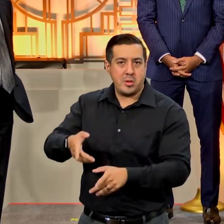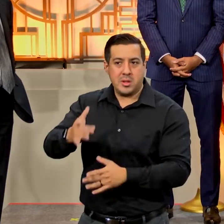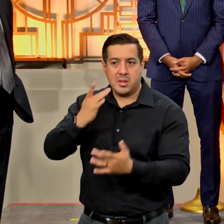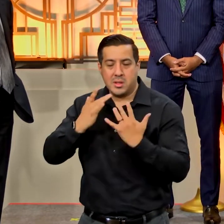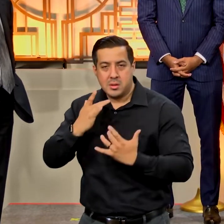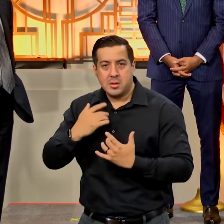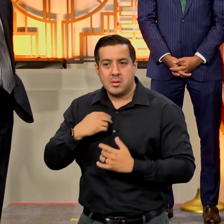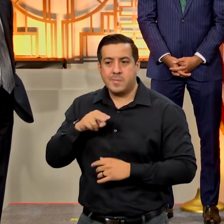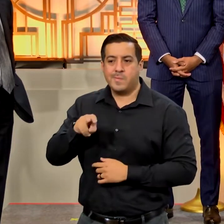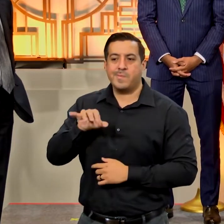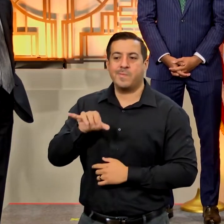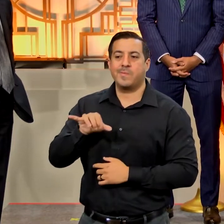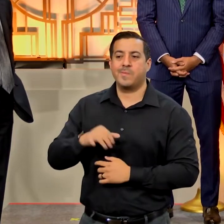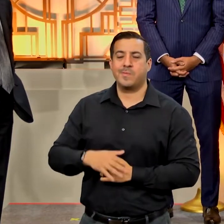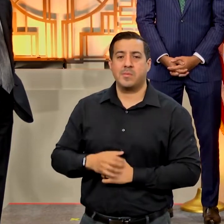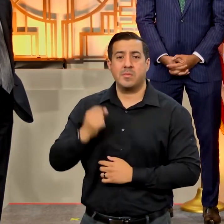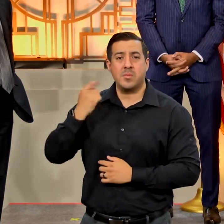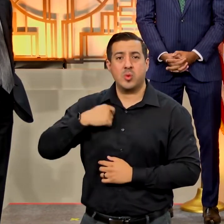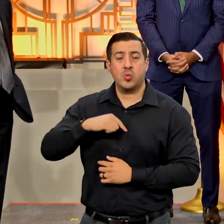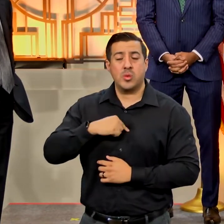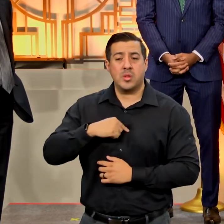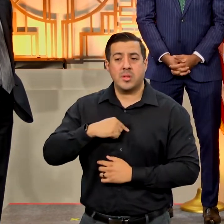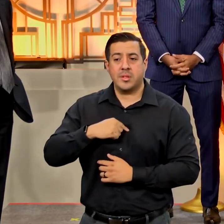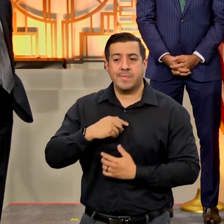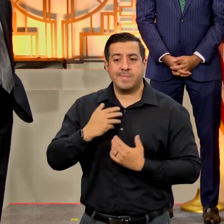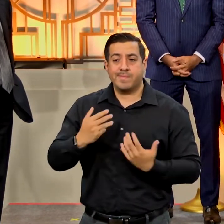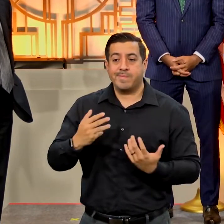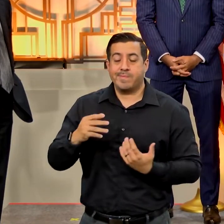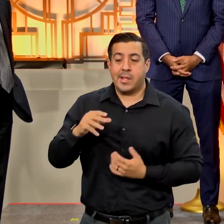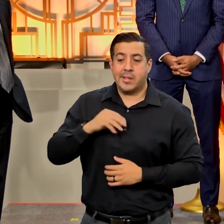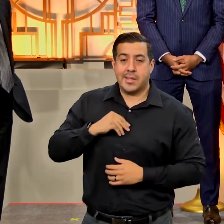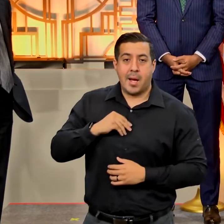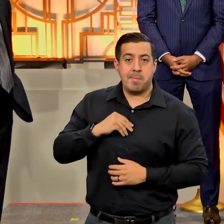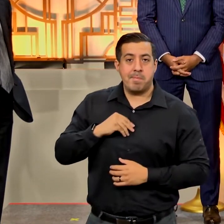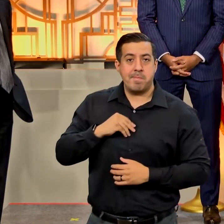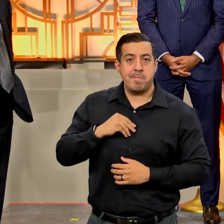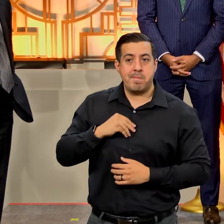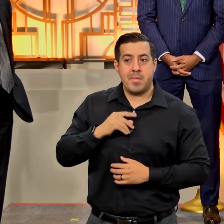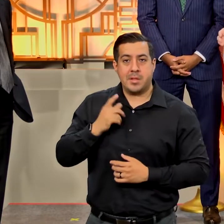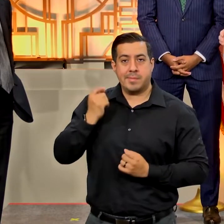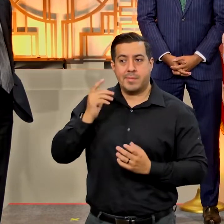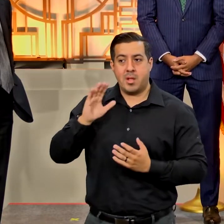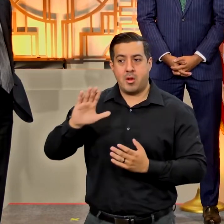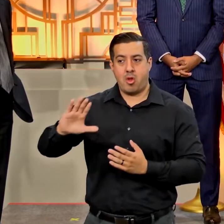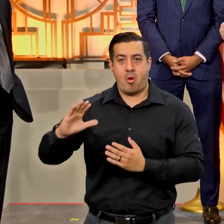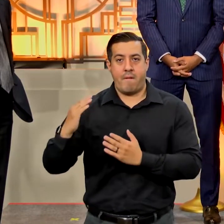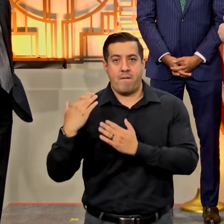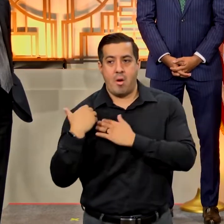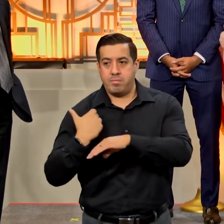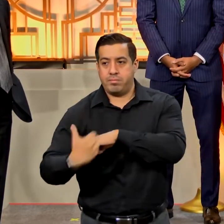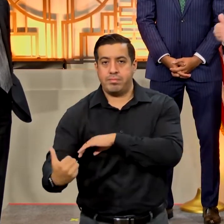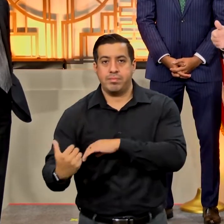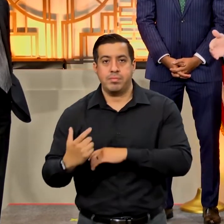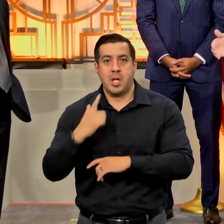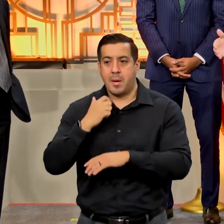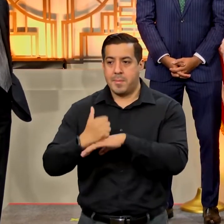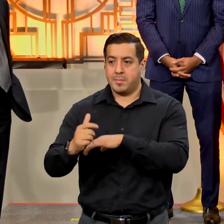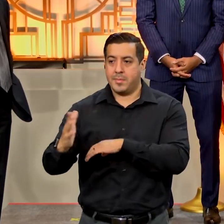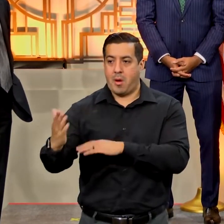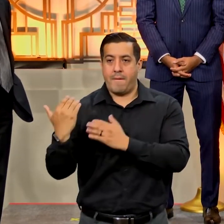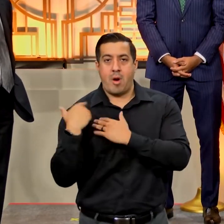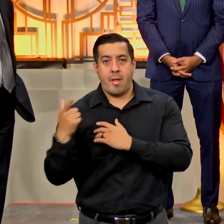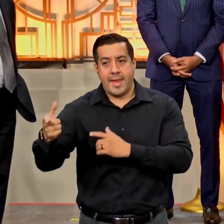And we simply accepted that this is their fault. This was their